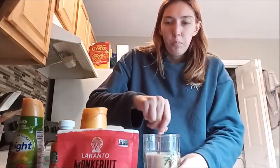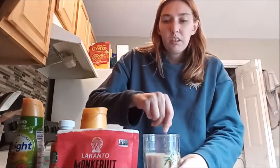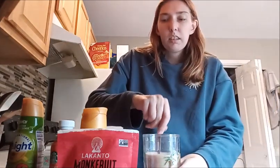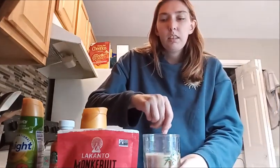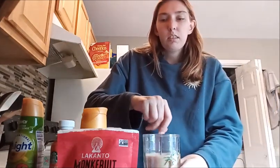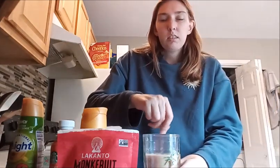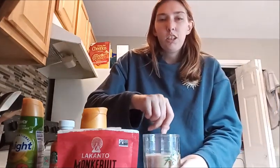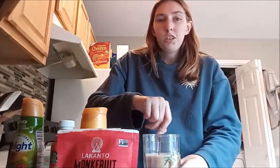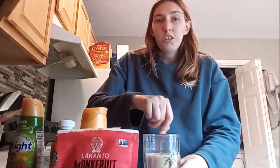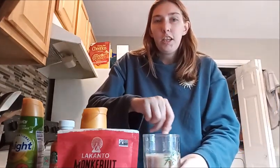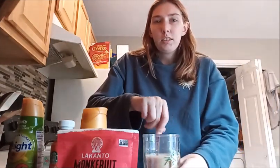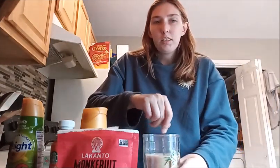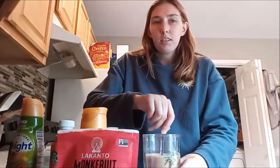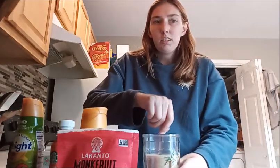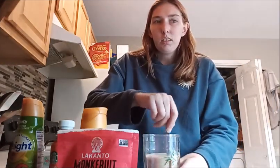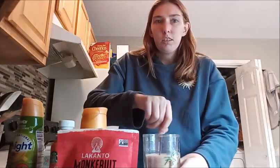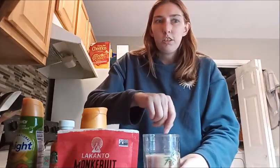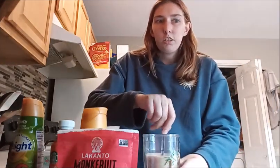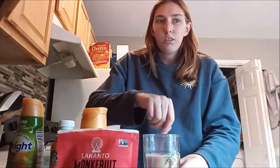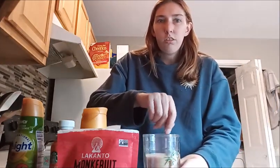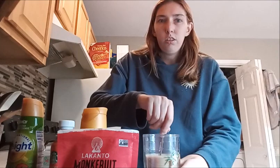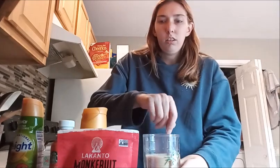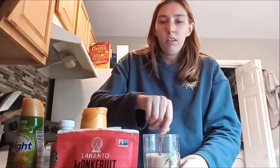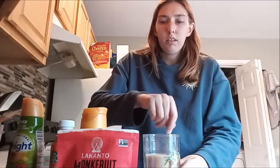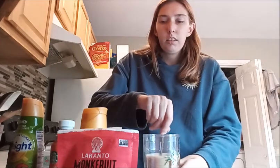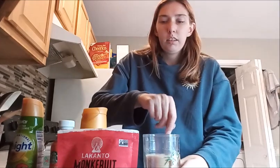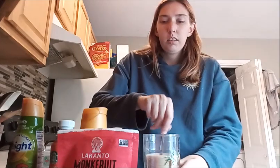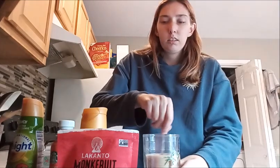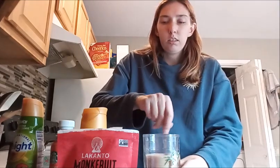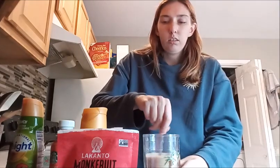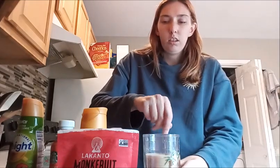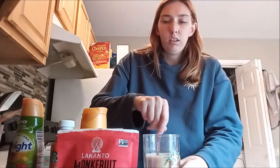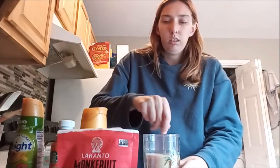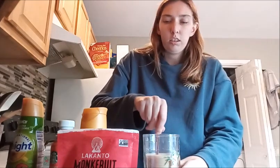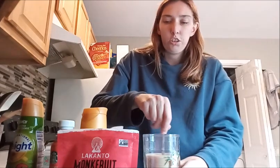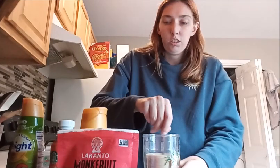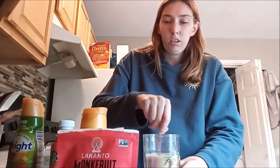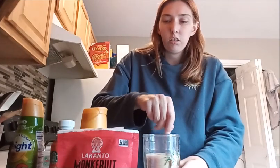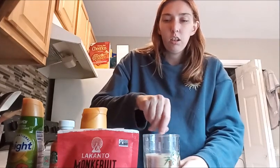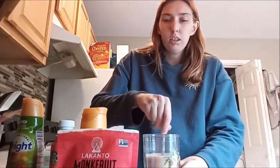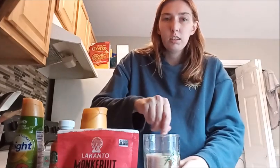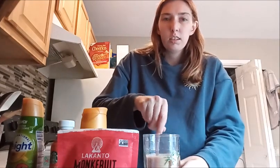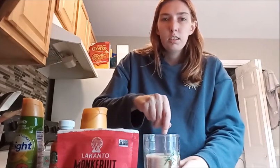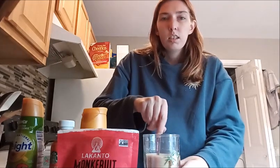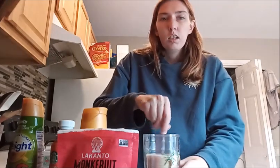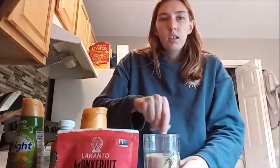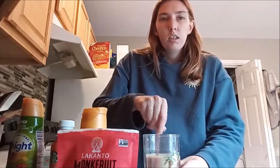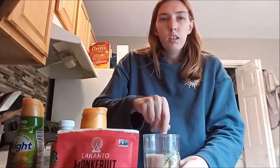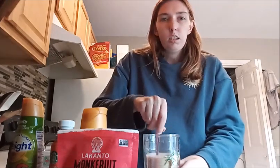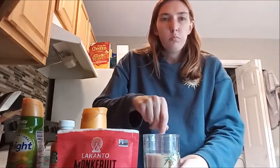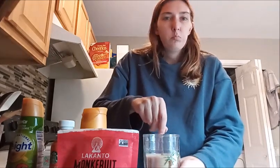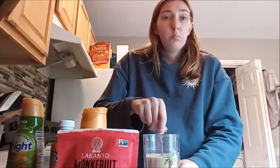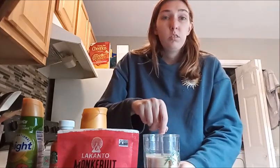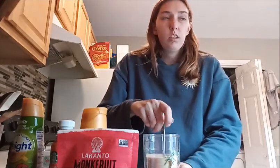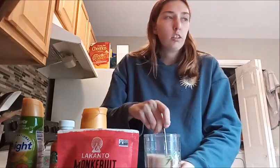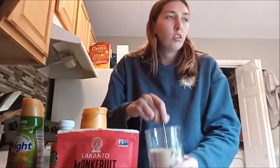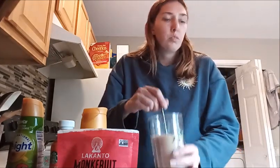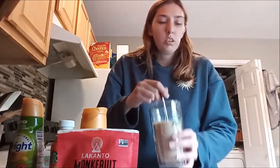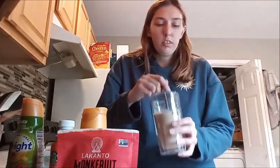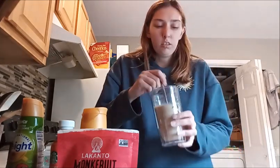Then again, it doesn't digest as easily as sugar, so I don't know how healthy that is, because I don't know how healthy sugar alcohol is. There goes my TV doing